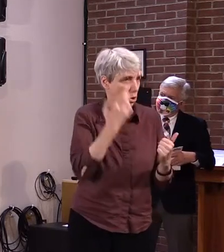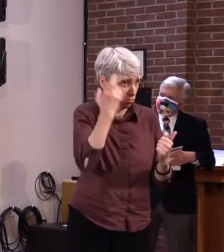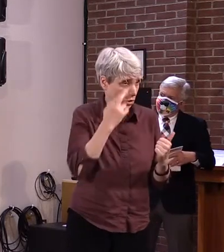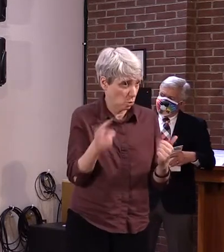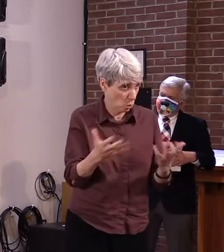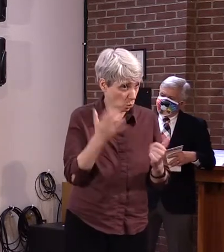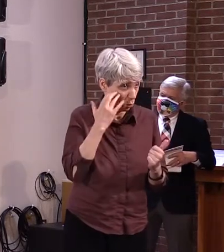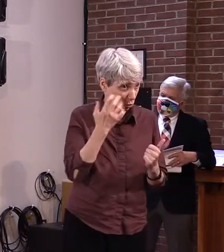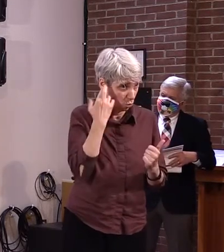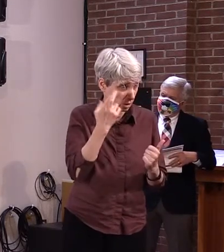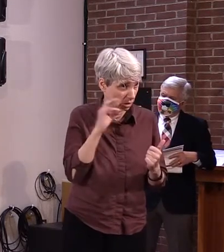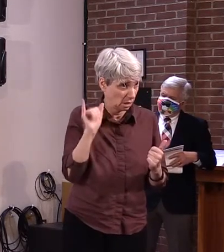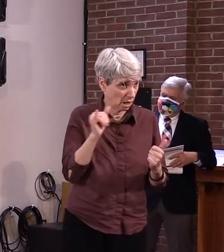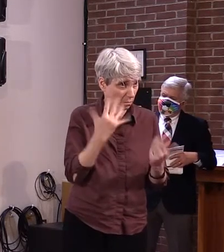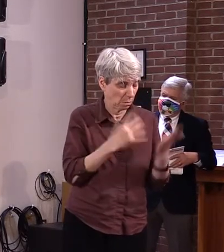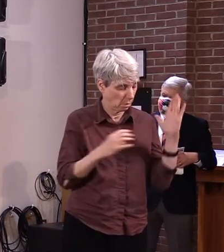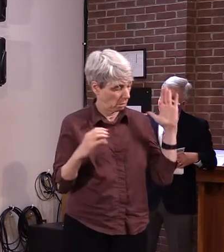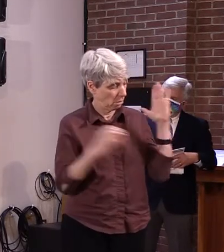you're saying?